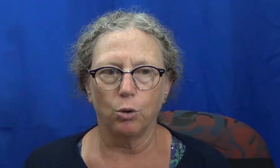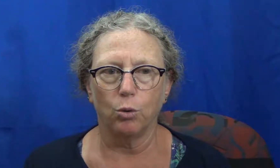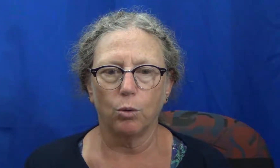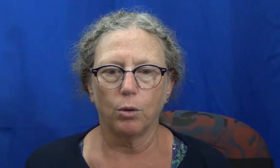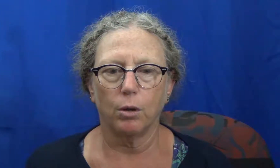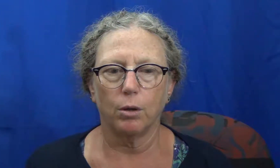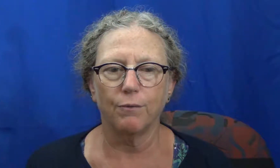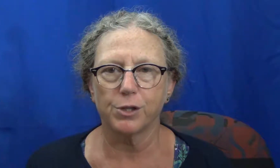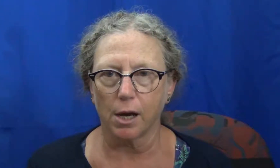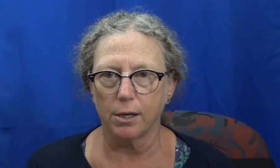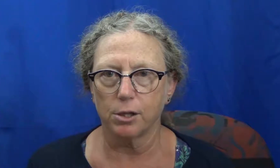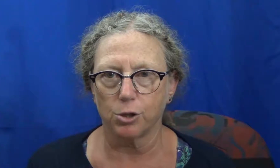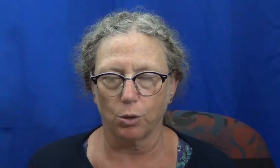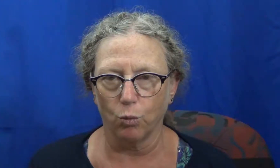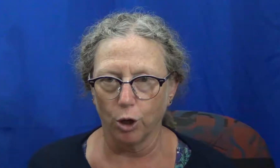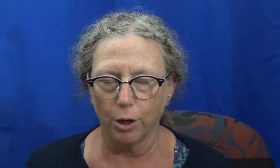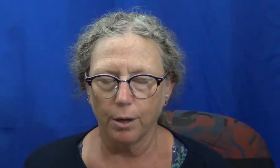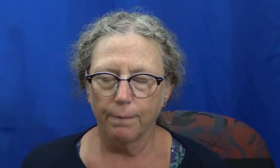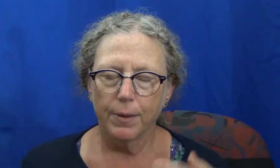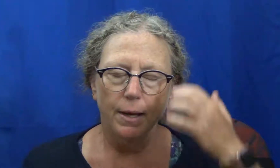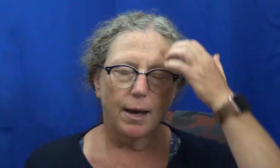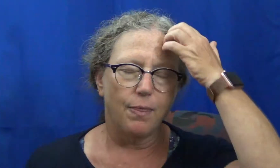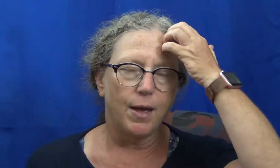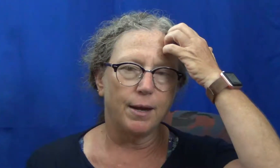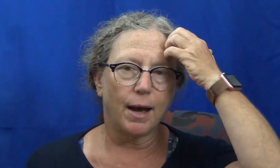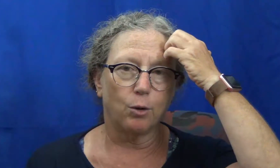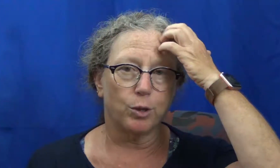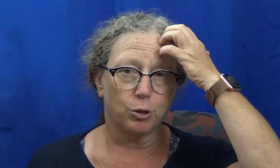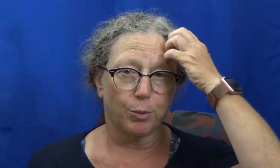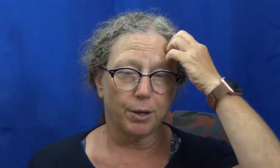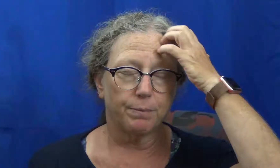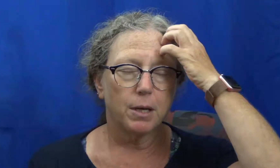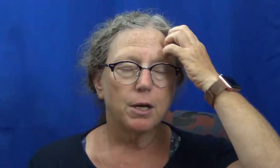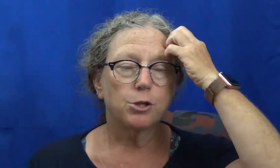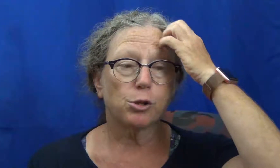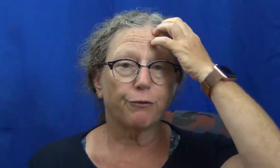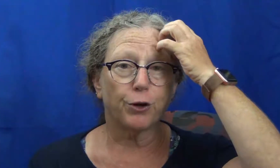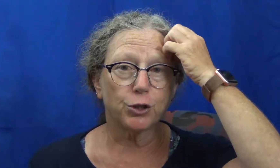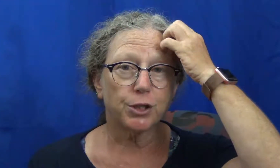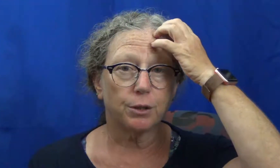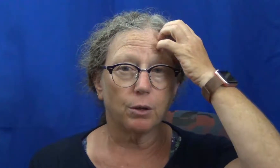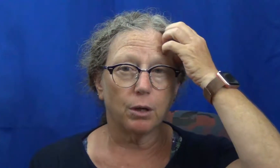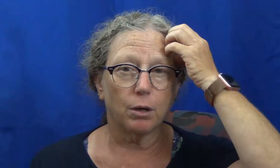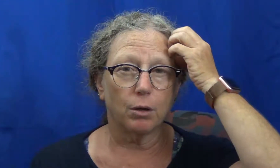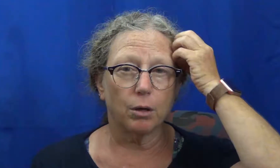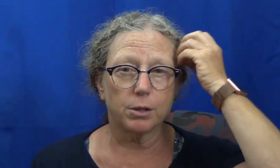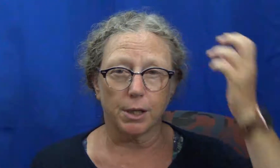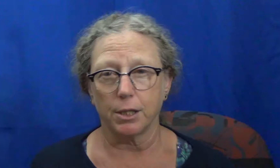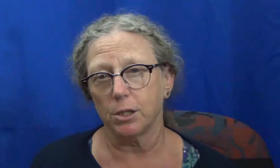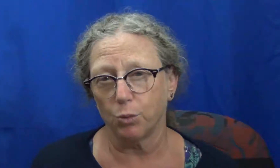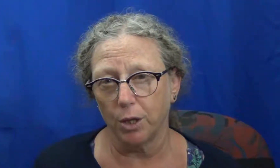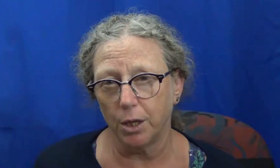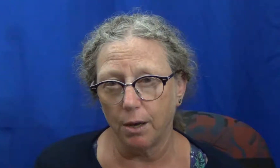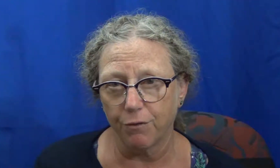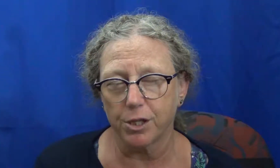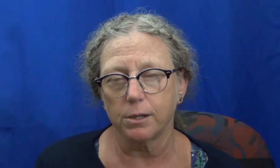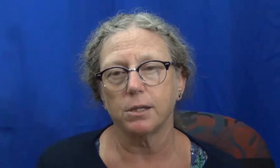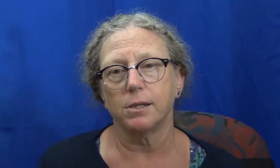you emphasize a certain word, and then how to interpret it. So the first sentence with the emphasis is